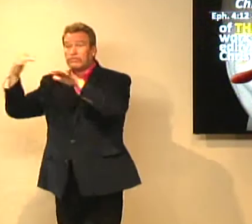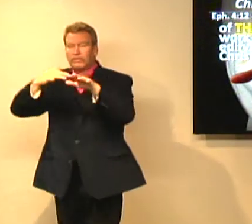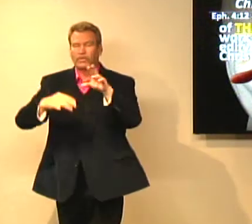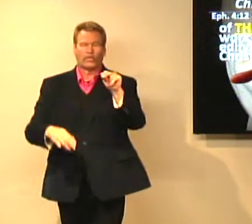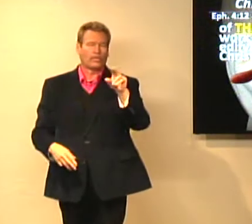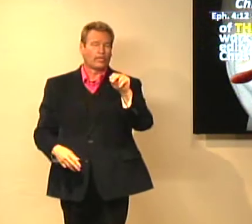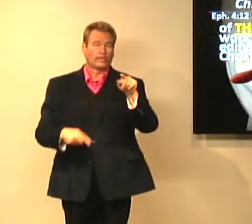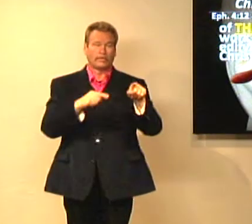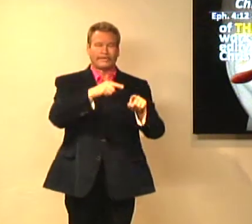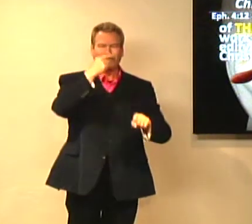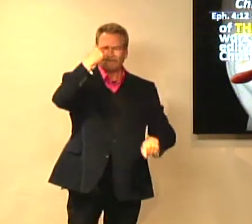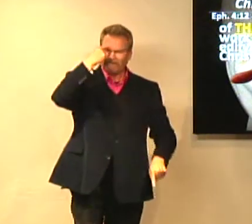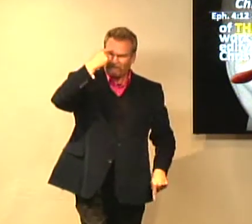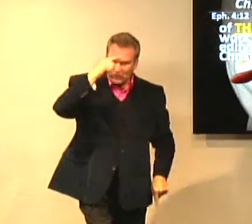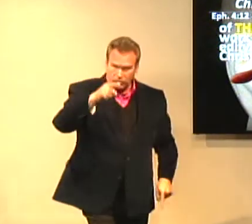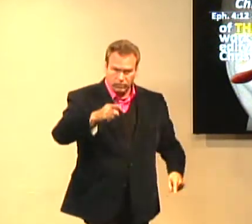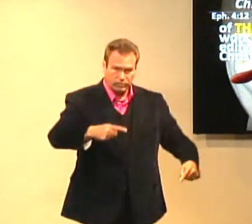Many people will go to church,